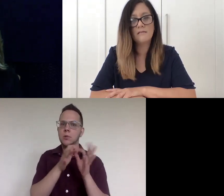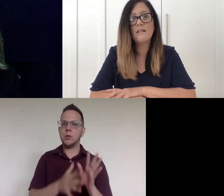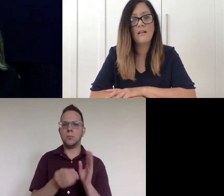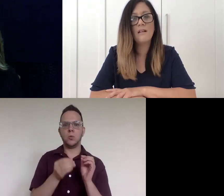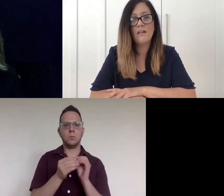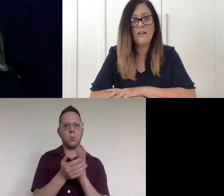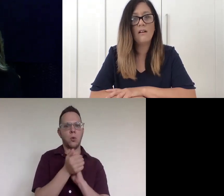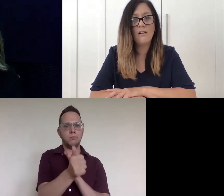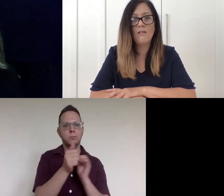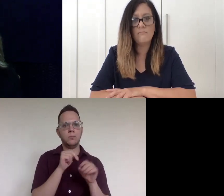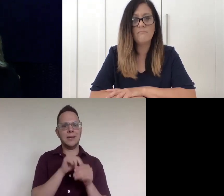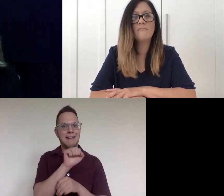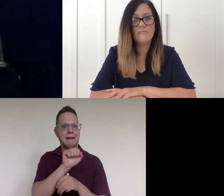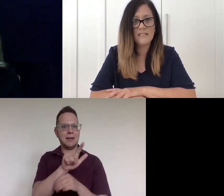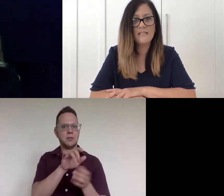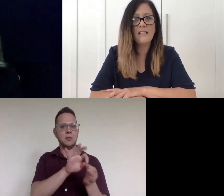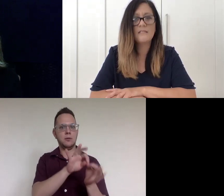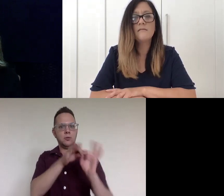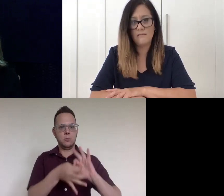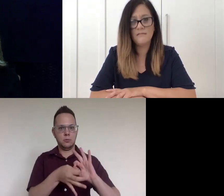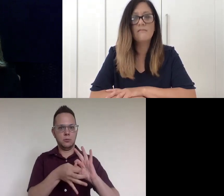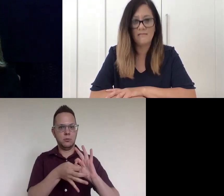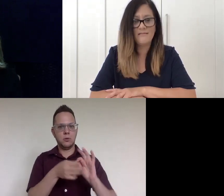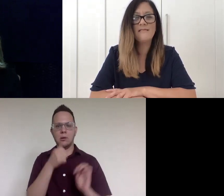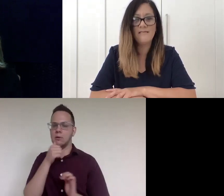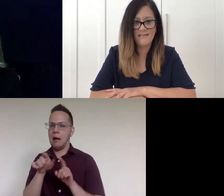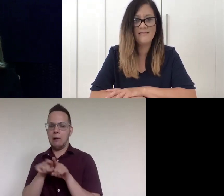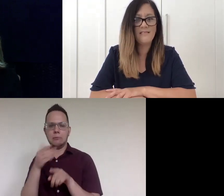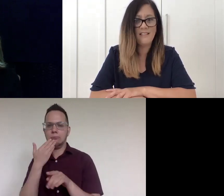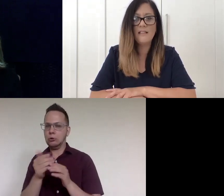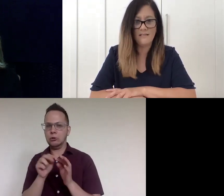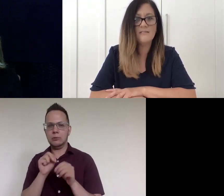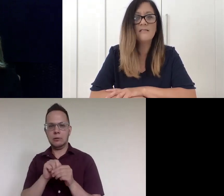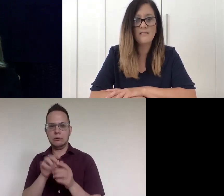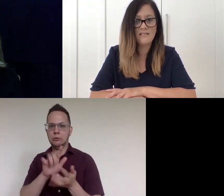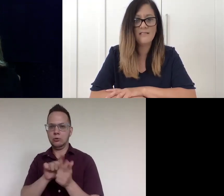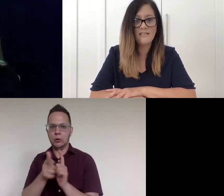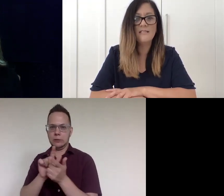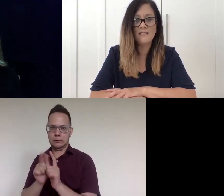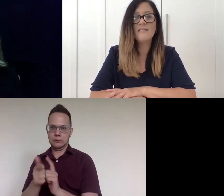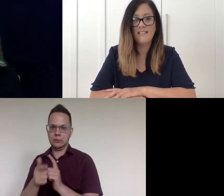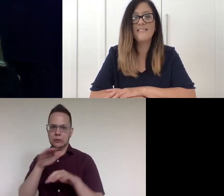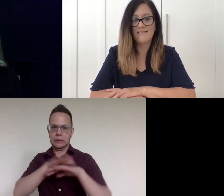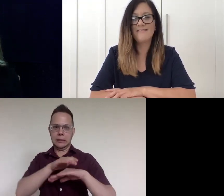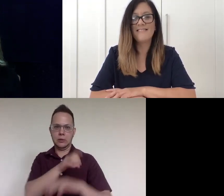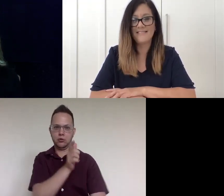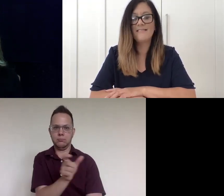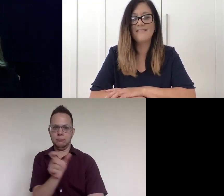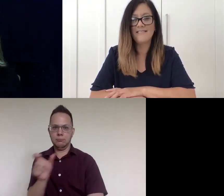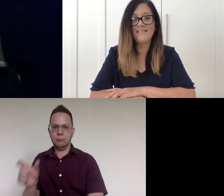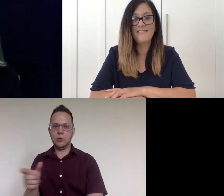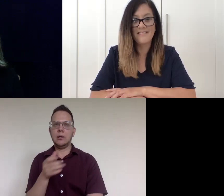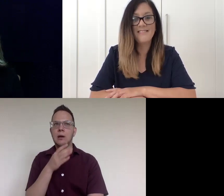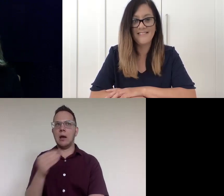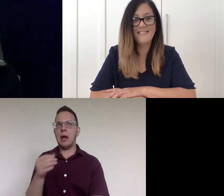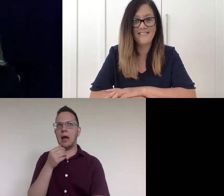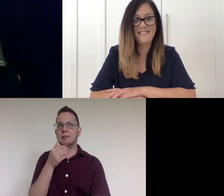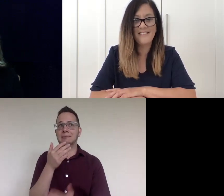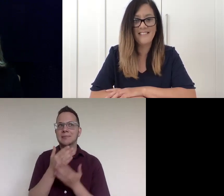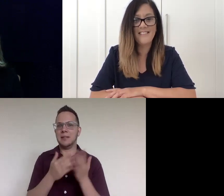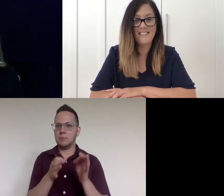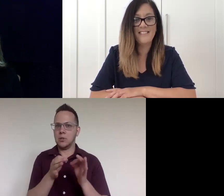to ask the interpreter who is really good with, for one who's really good with transliteration. Some interpreters are much better in